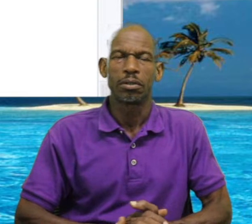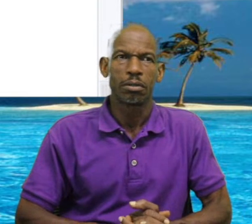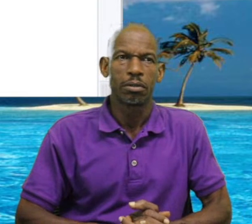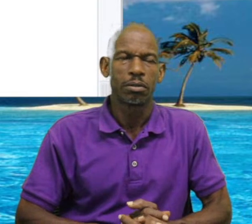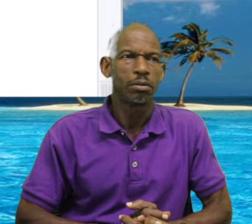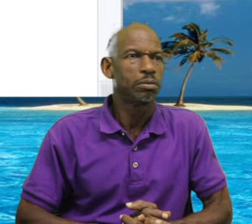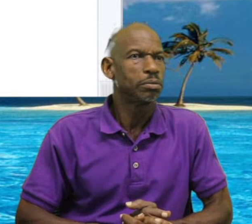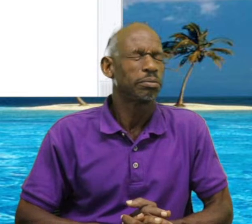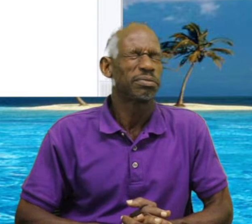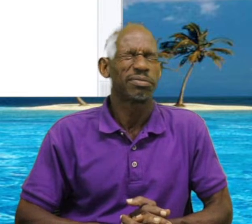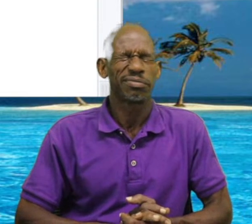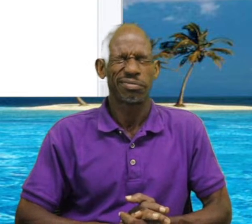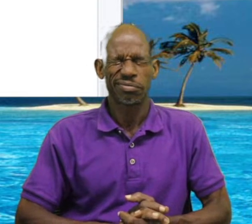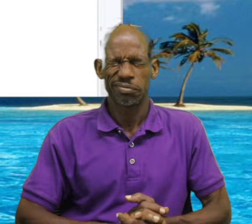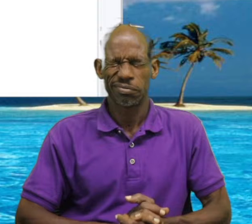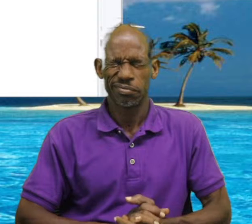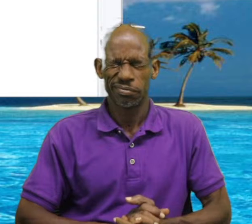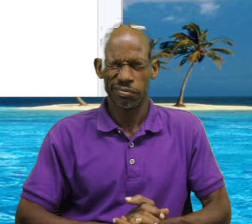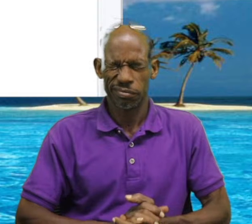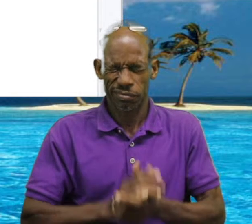So this is B.